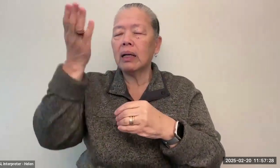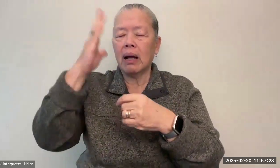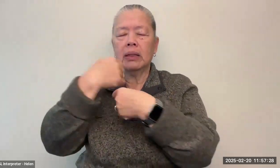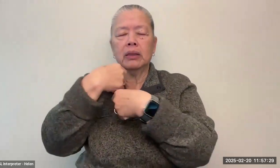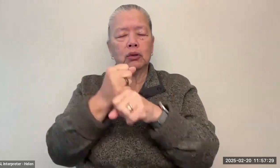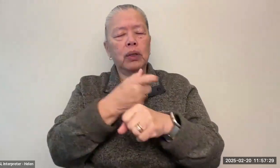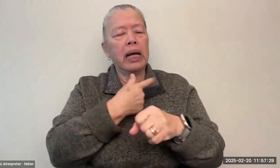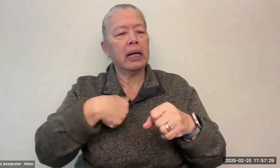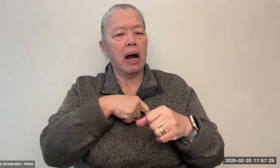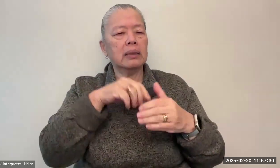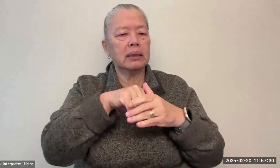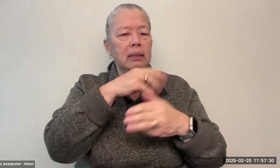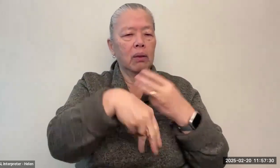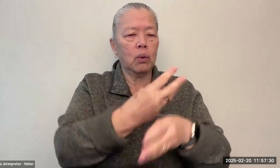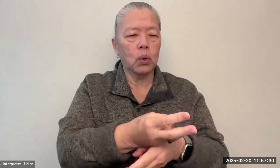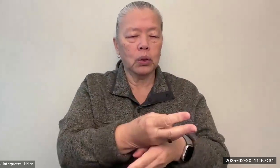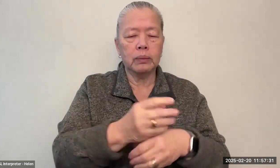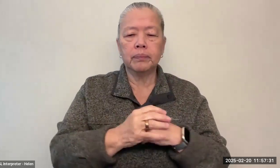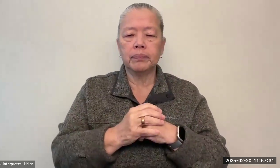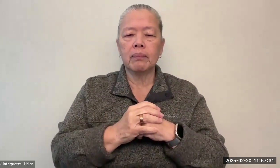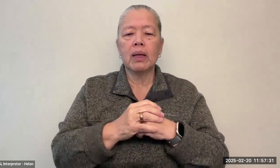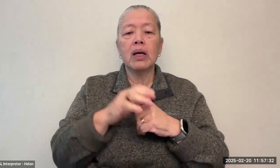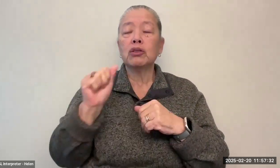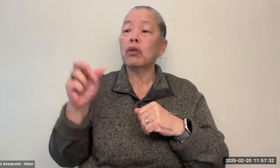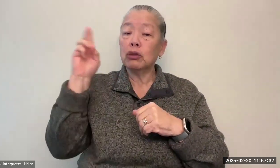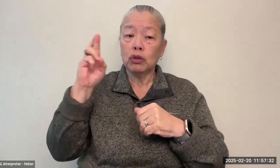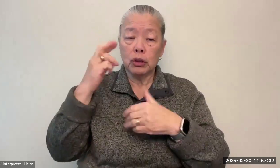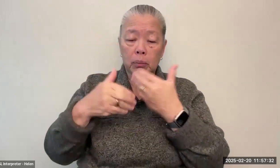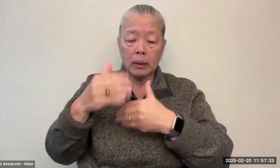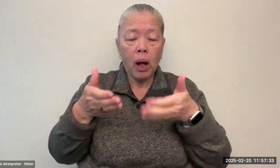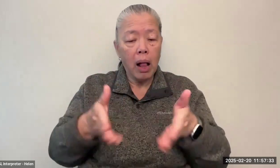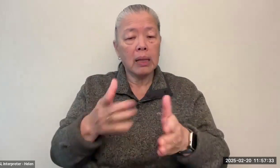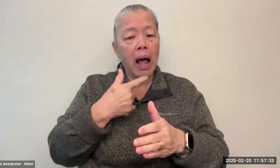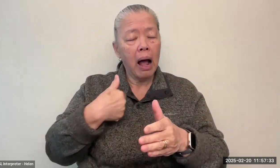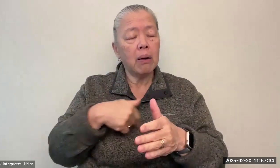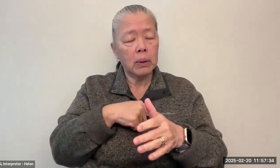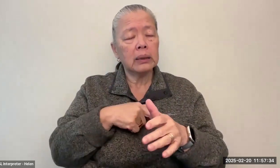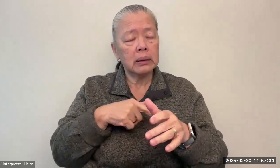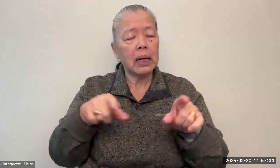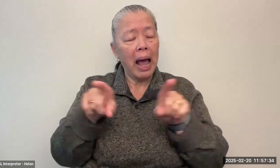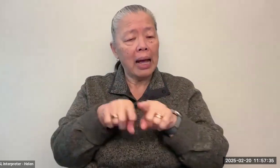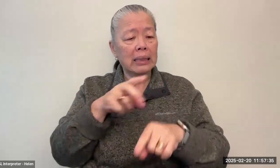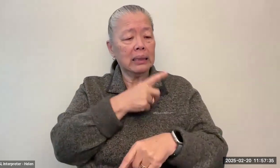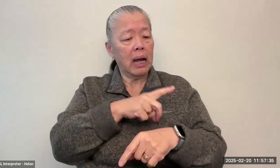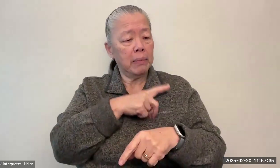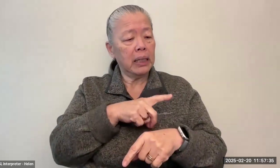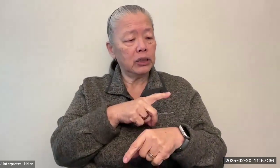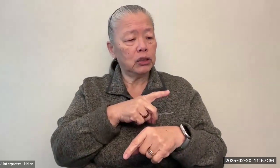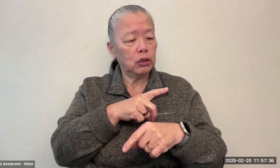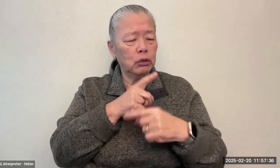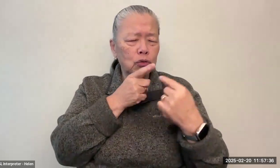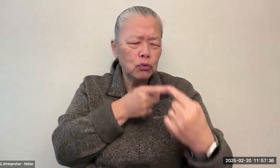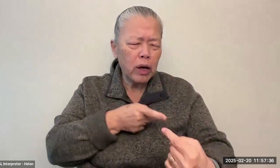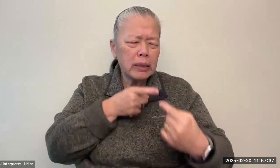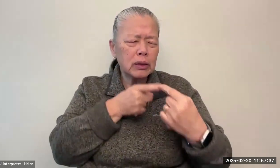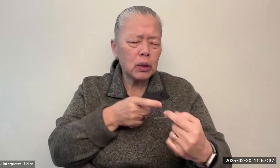so this process of regionalization will allow us to continue as a collective denomination to wrestle with those things